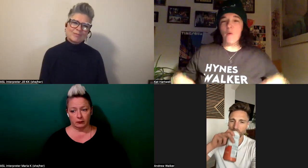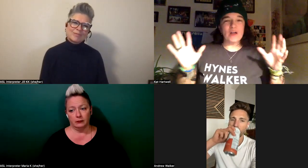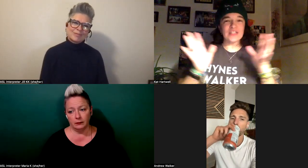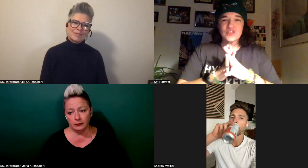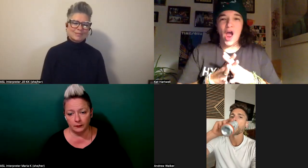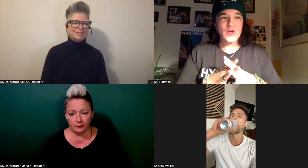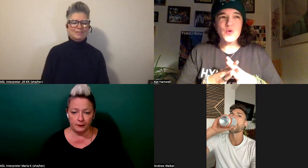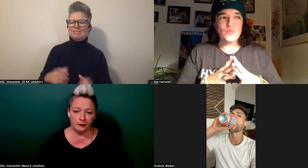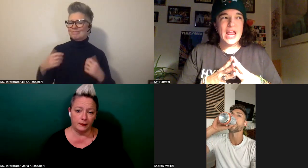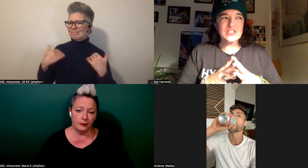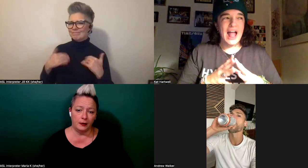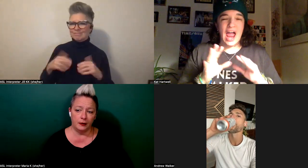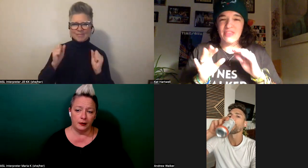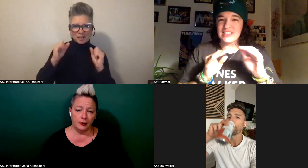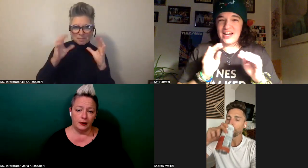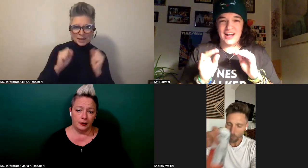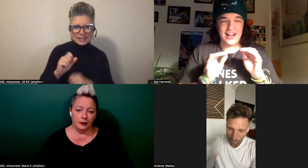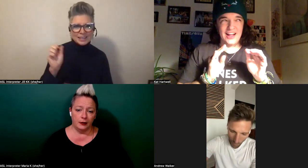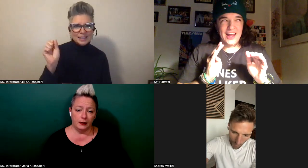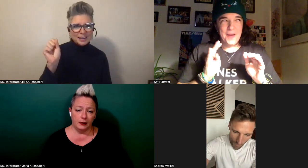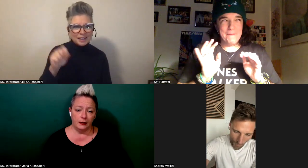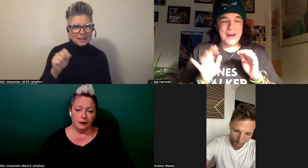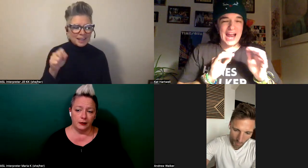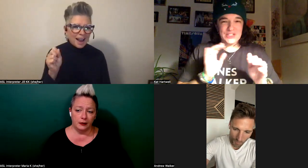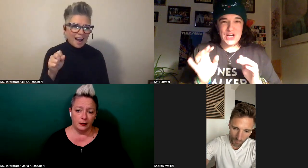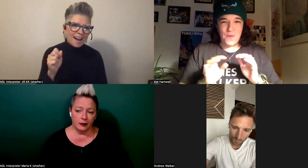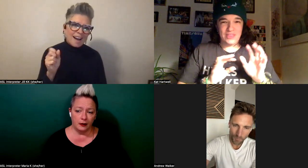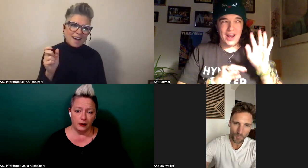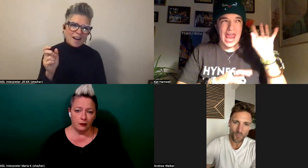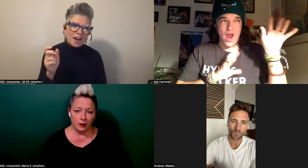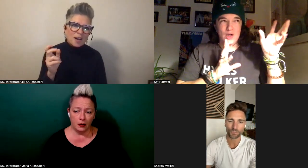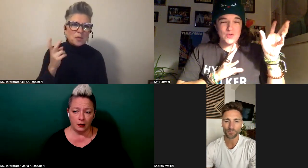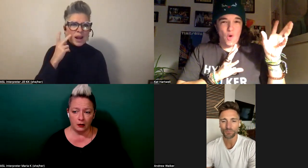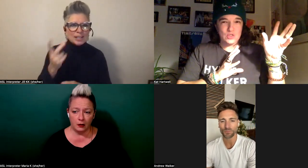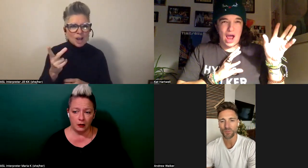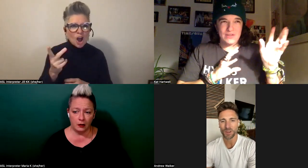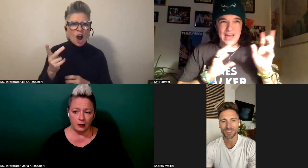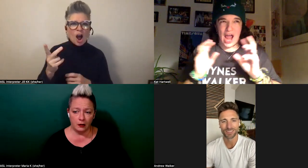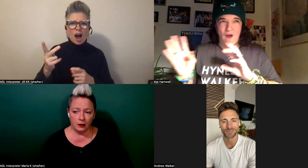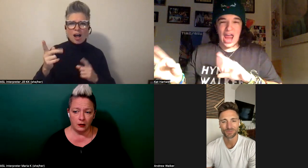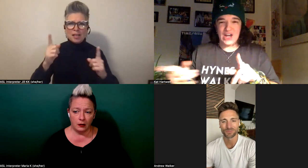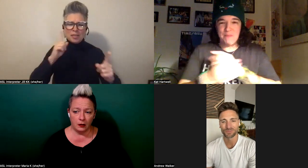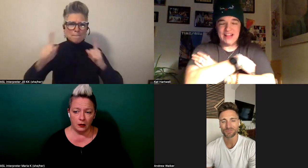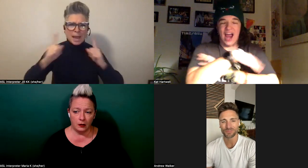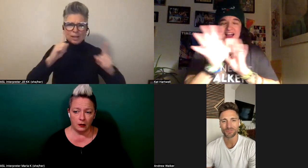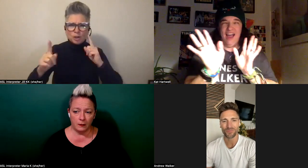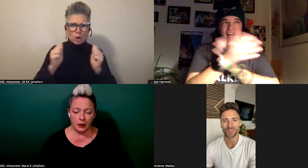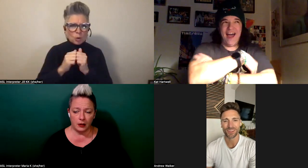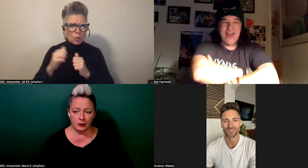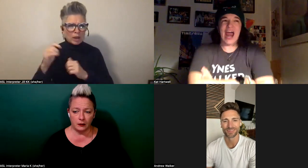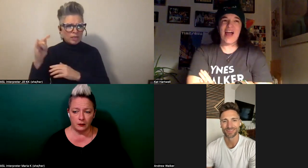Amazing, yeah. Once I started doing Rachel had it banter with the air control truck for Tyler, and it was